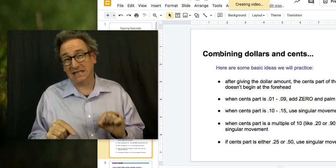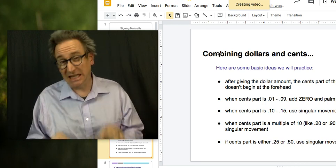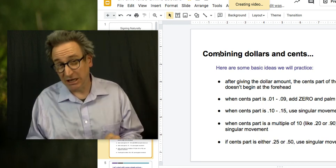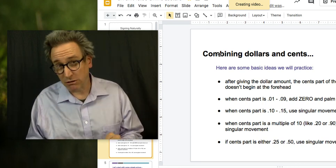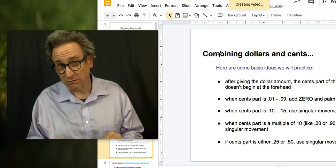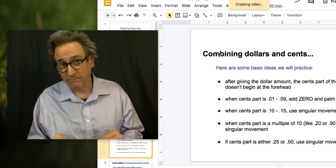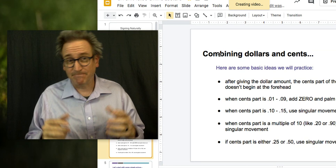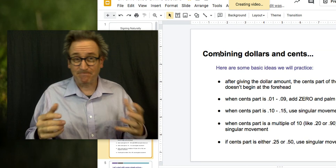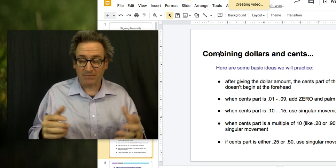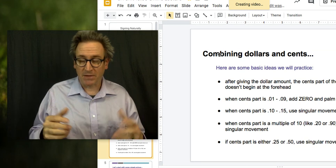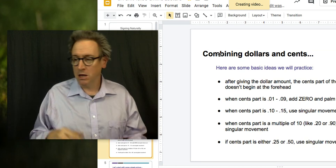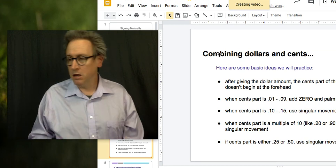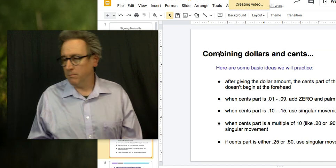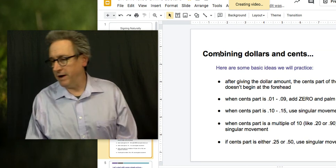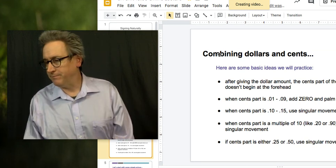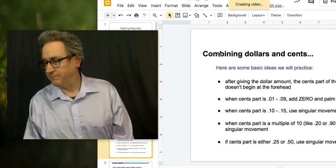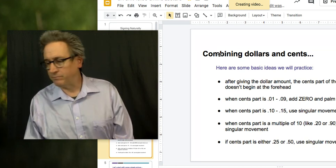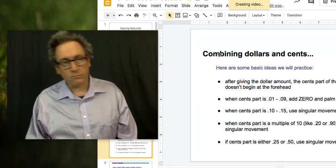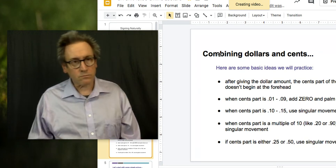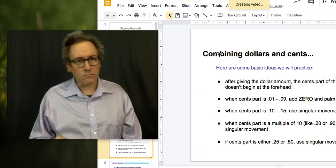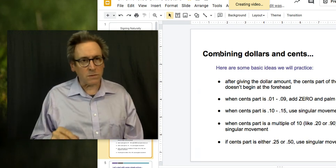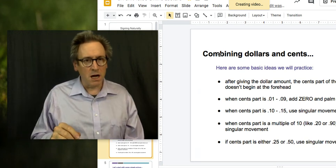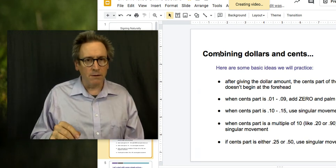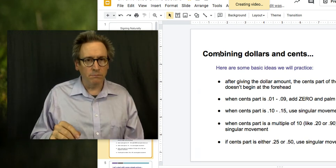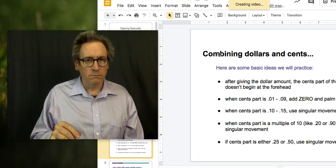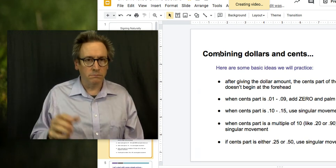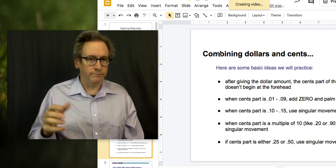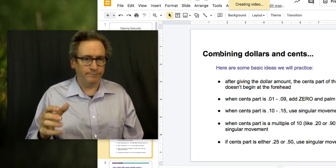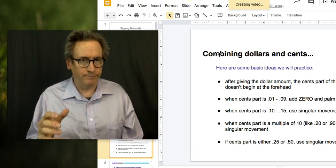it's clearer. But